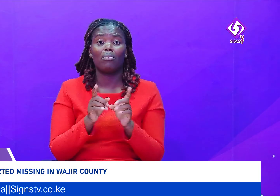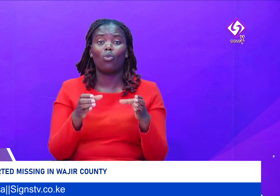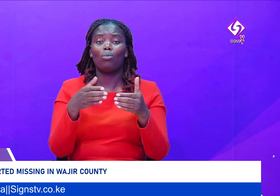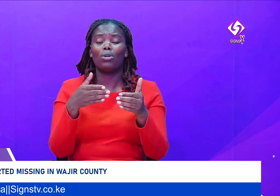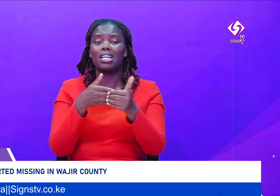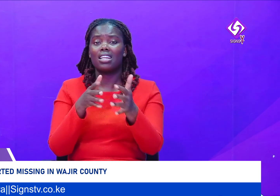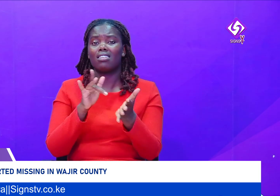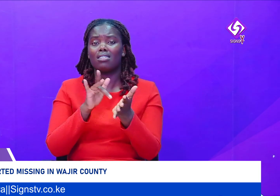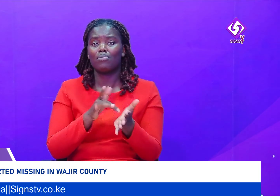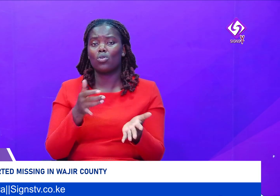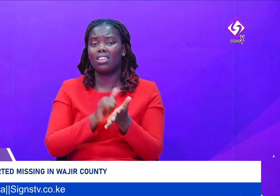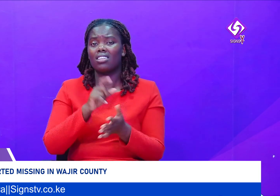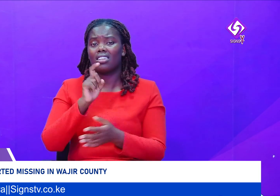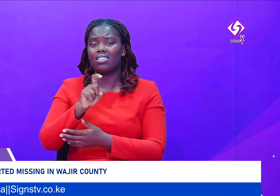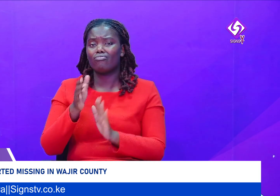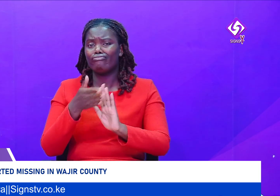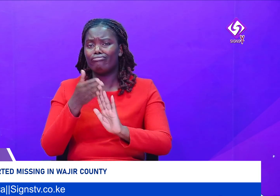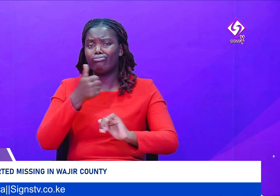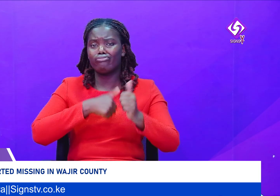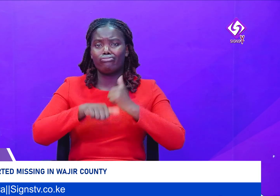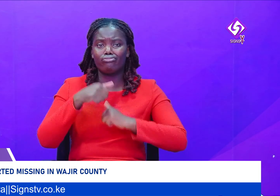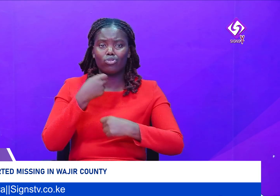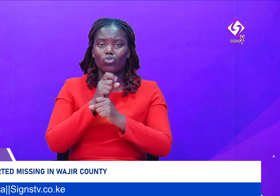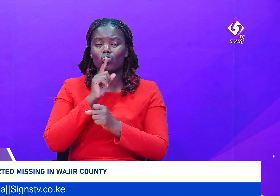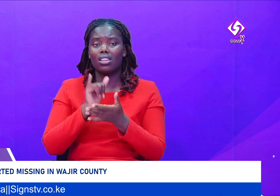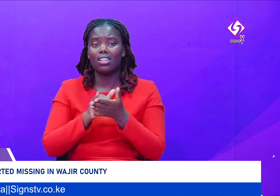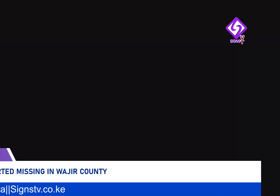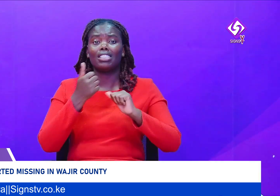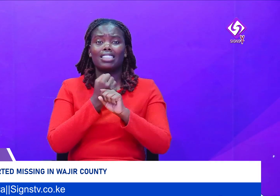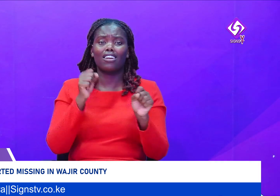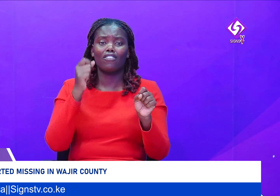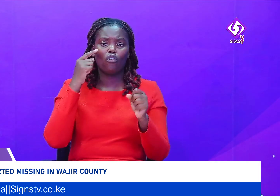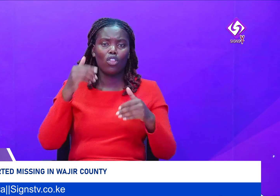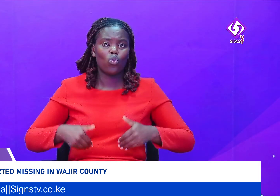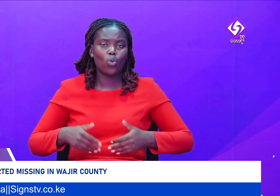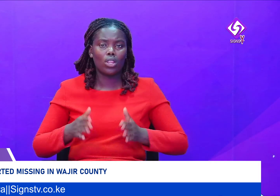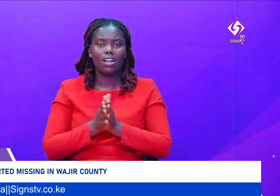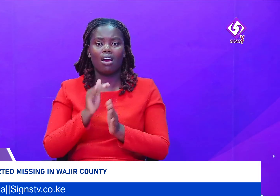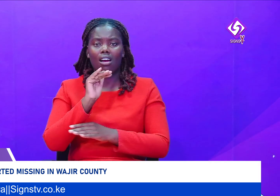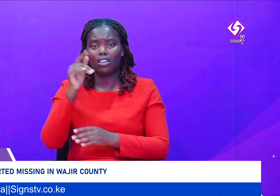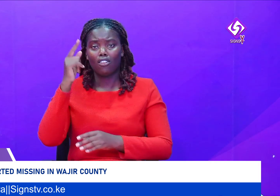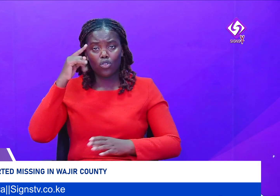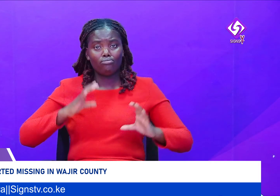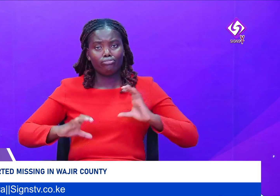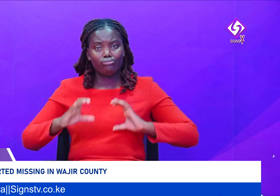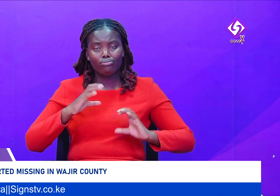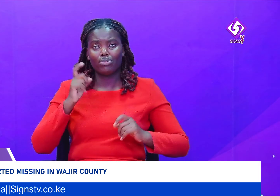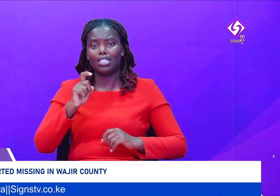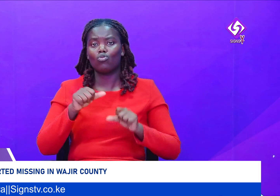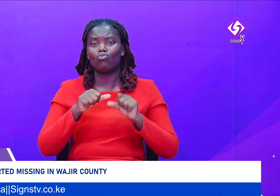and other government agencies to provide urgent information regarding the whereabouts of the youths.